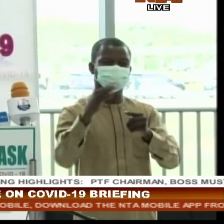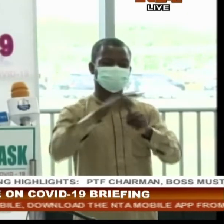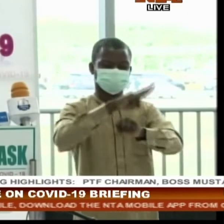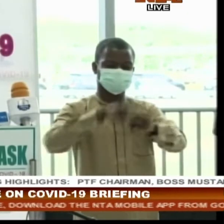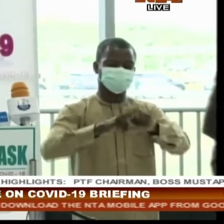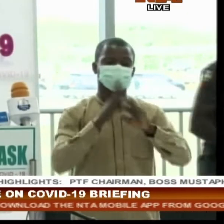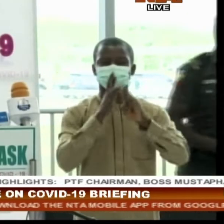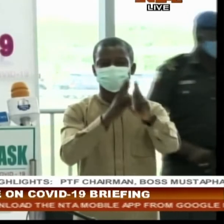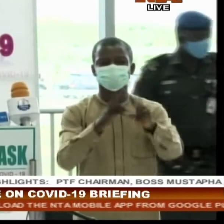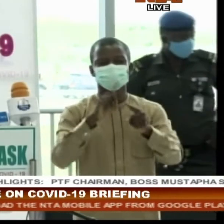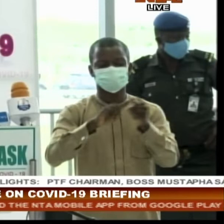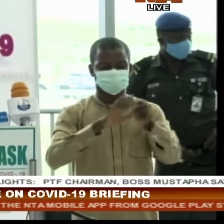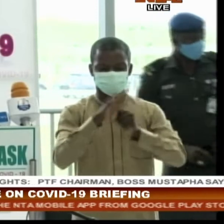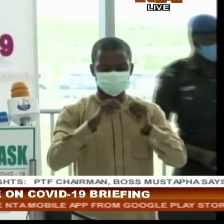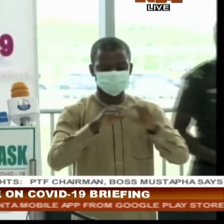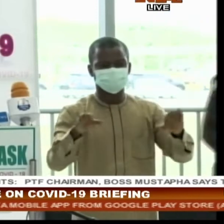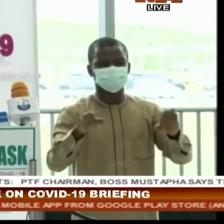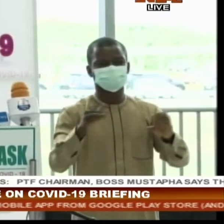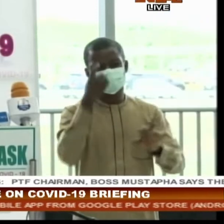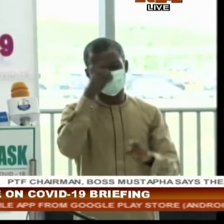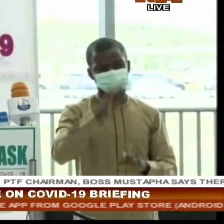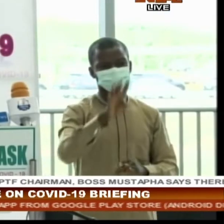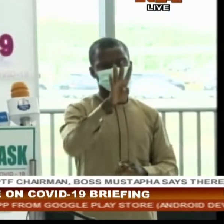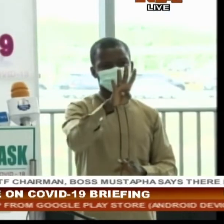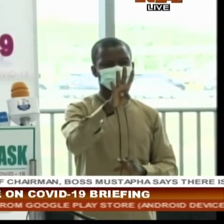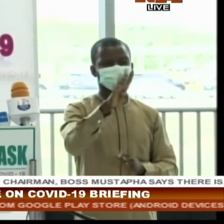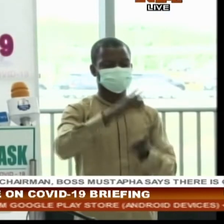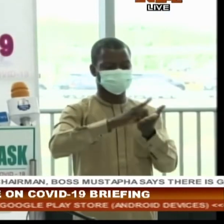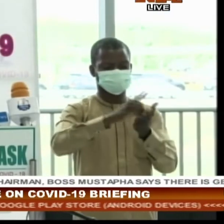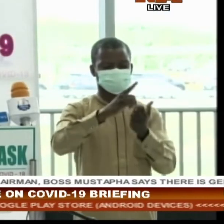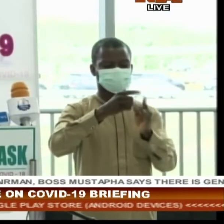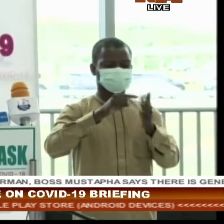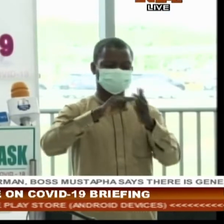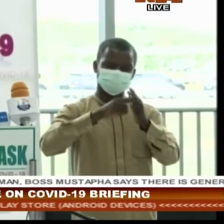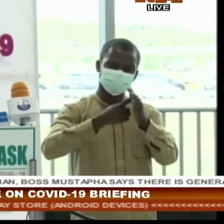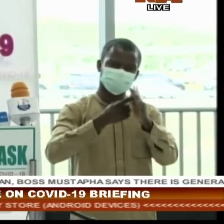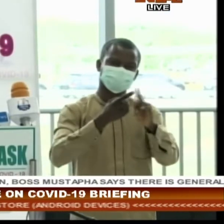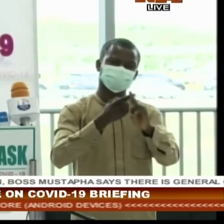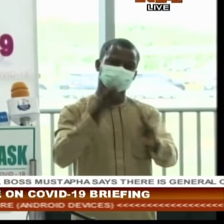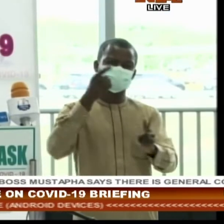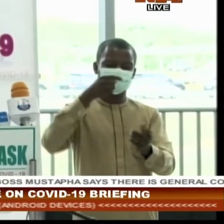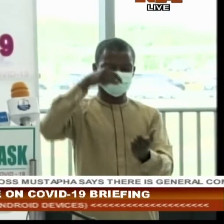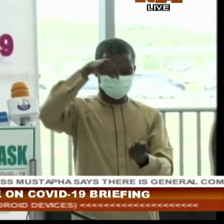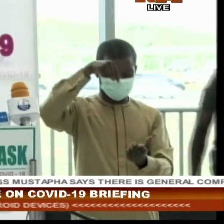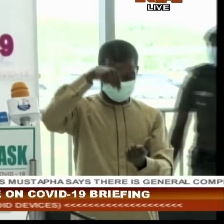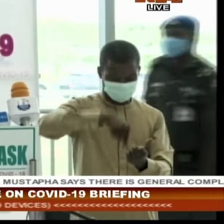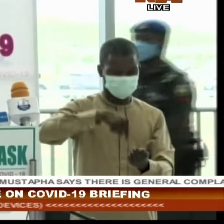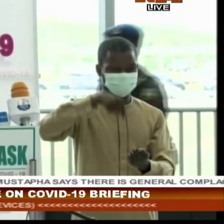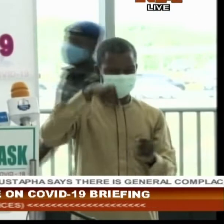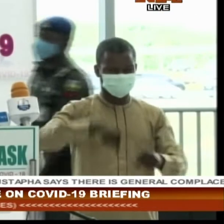COVID-19 for a period of 4 weeks with effect from tonight,